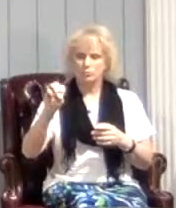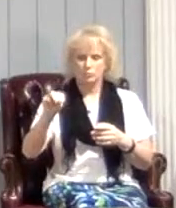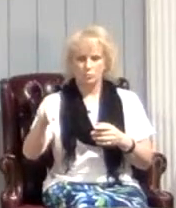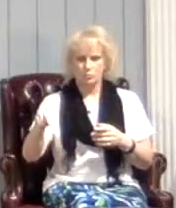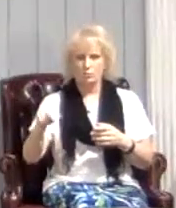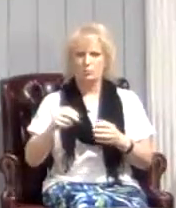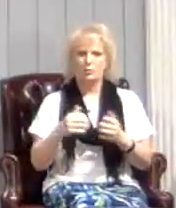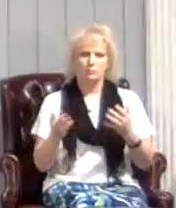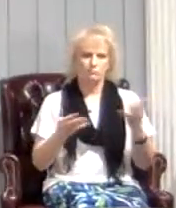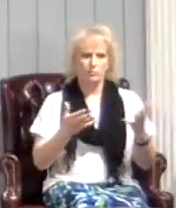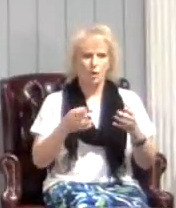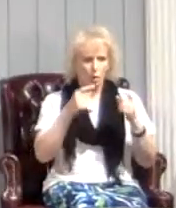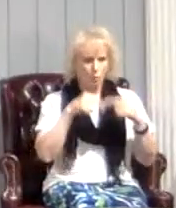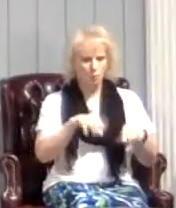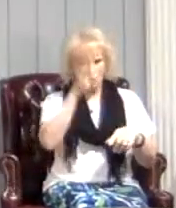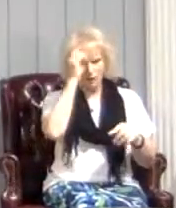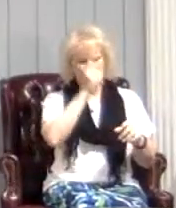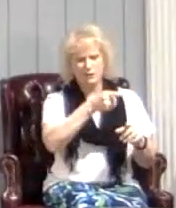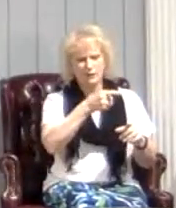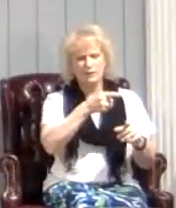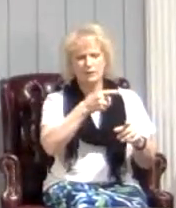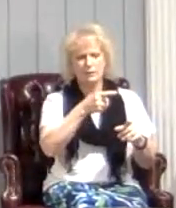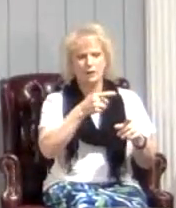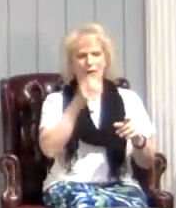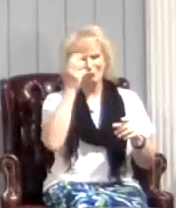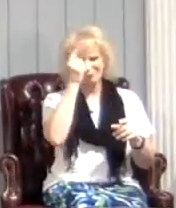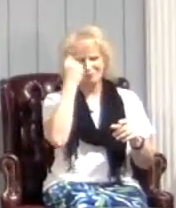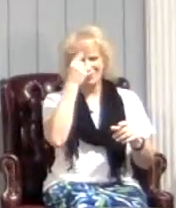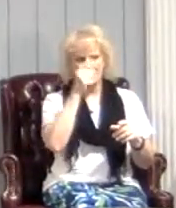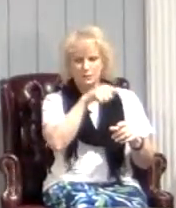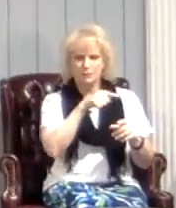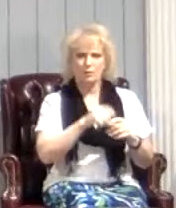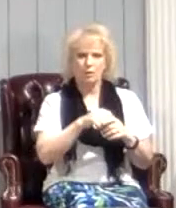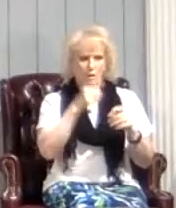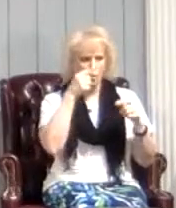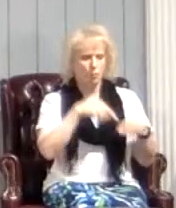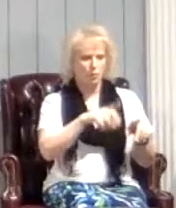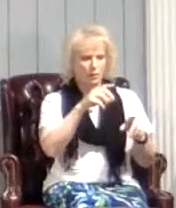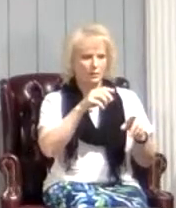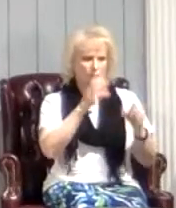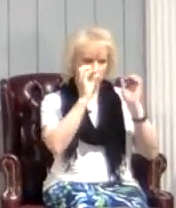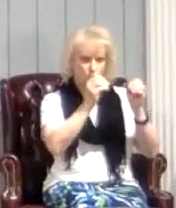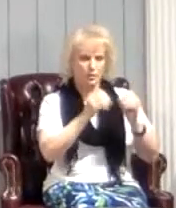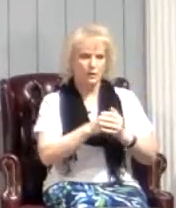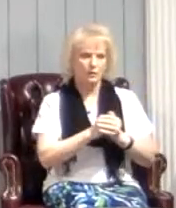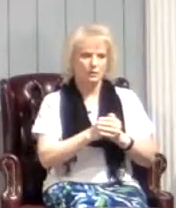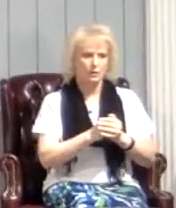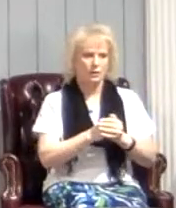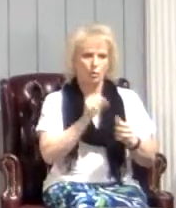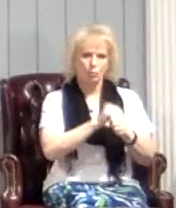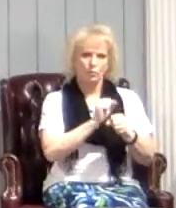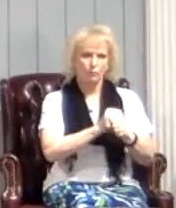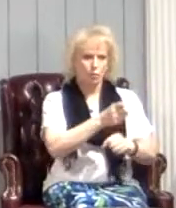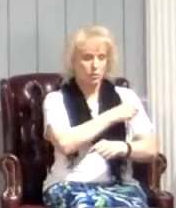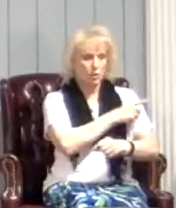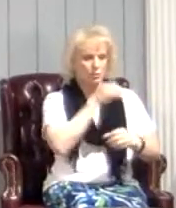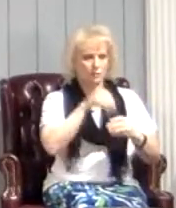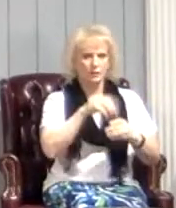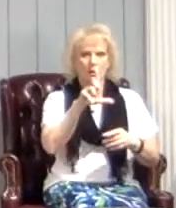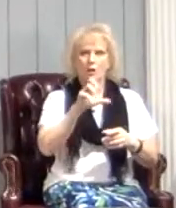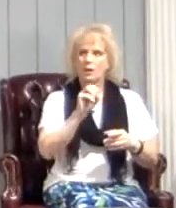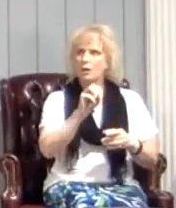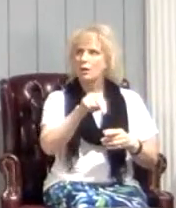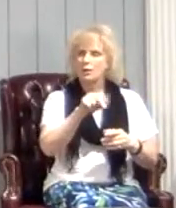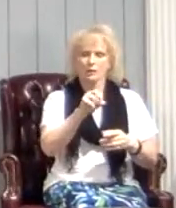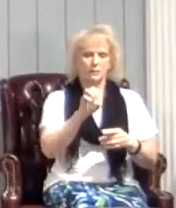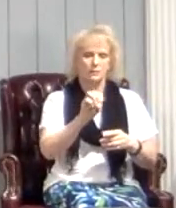being trained, getting his Bible training, his theology training, he was working for a doctor in London. And the doctor that he was working for